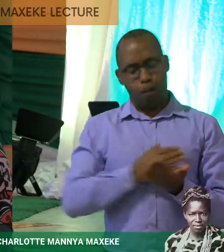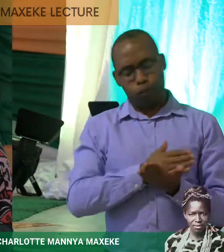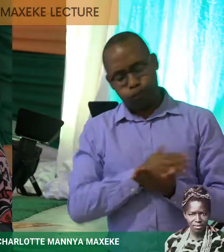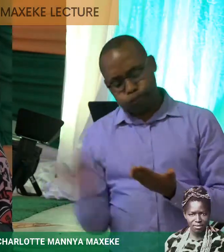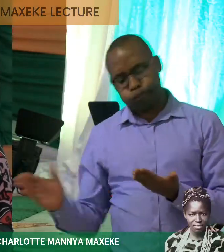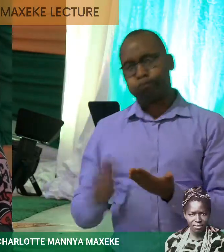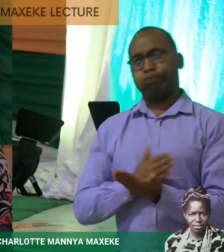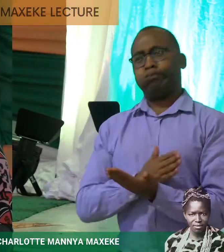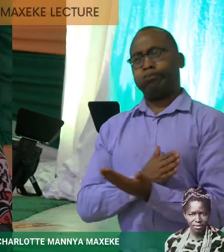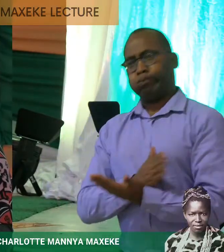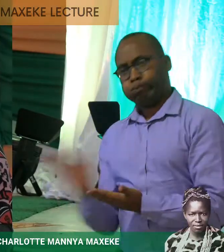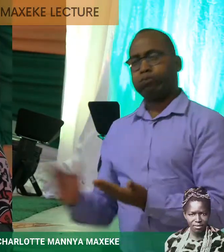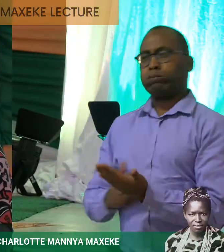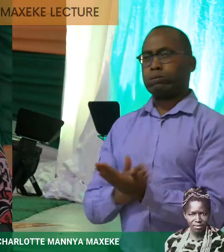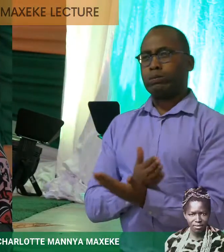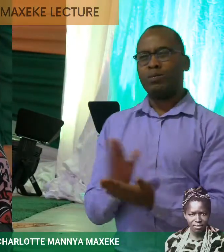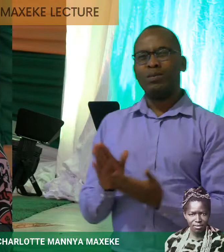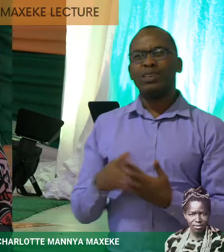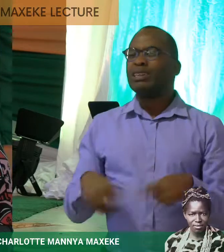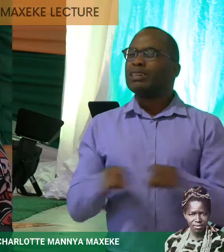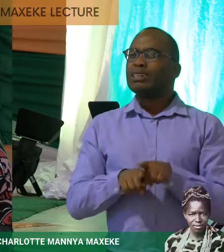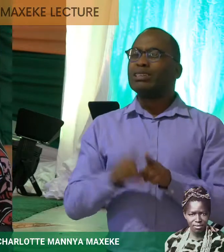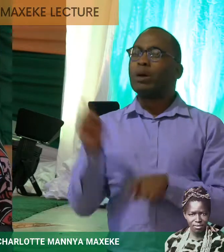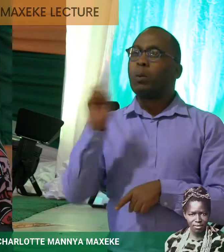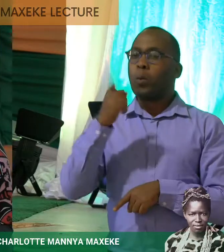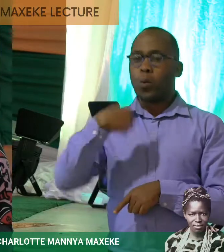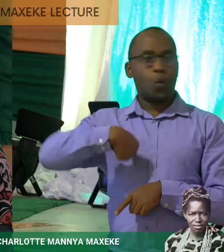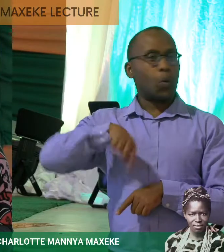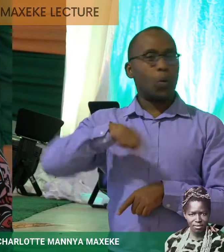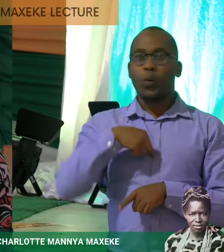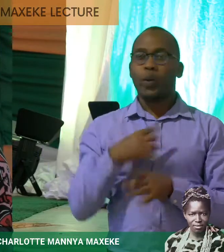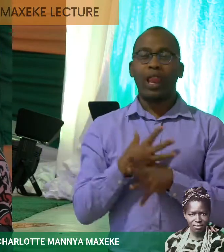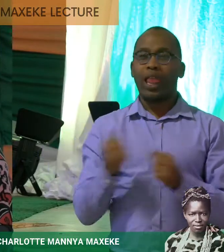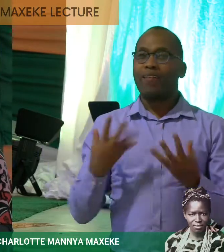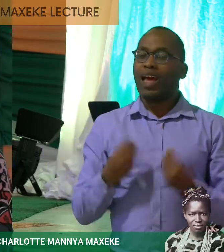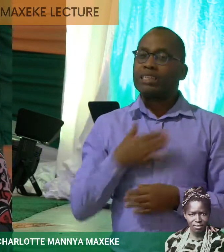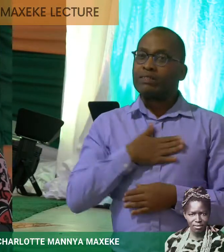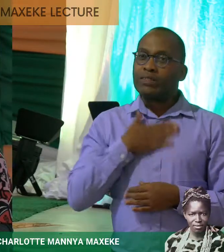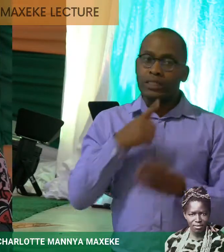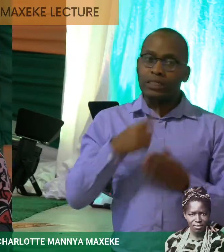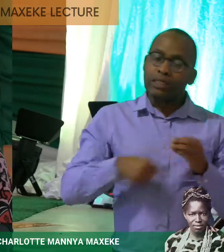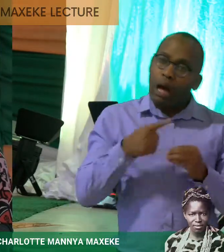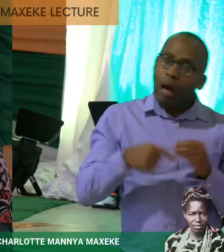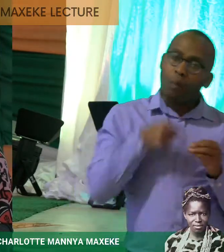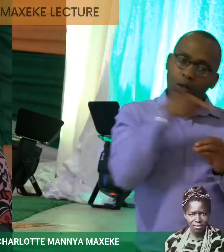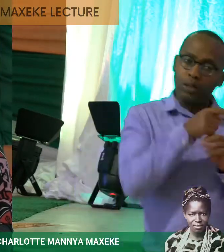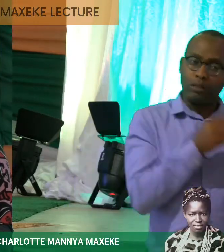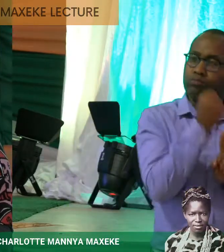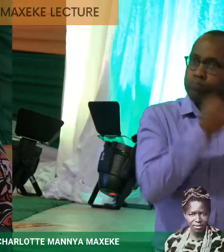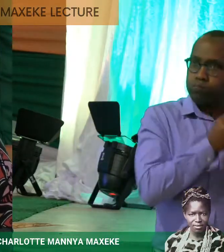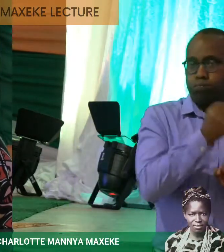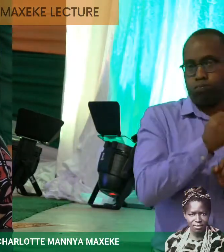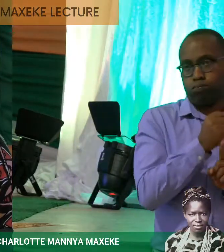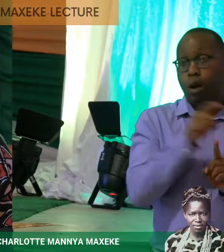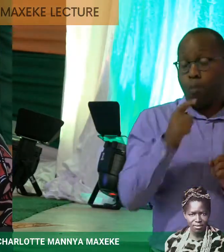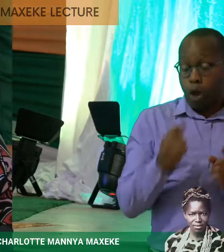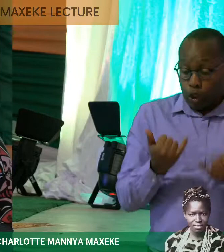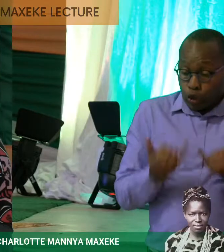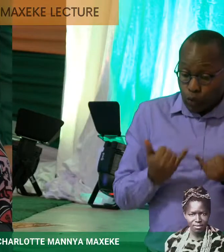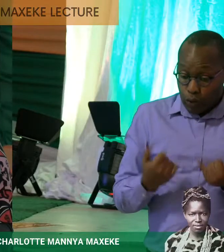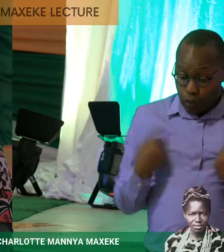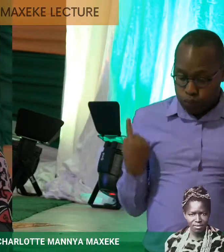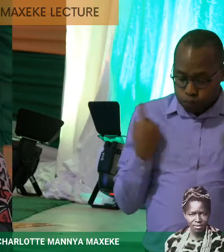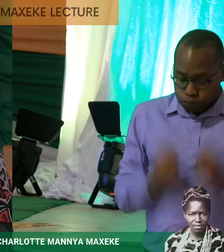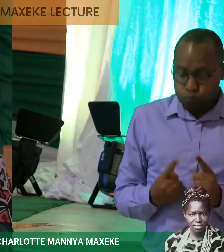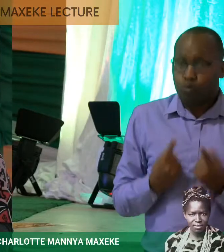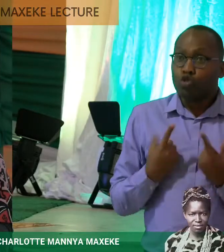passive and indifferent to the raging struggles around us. What we are doing here today is